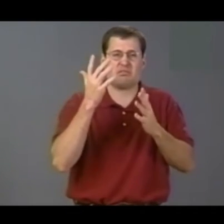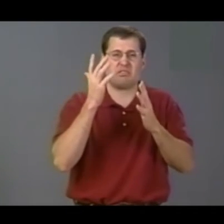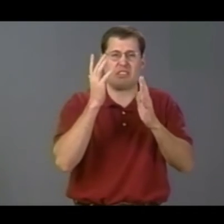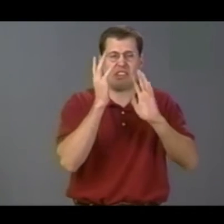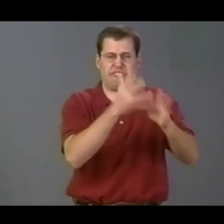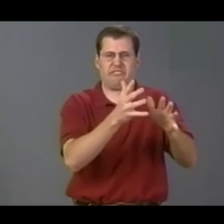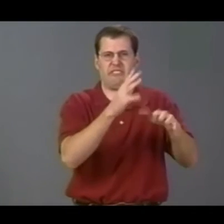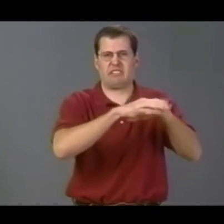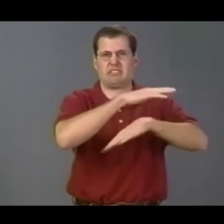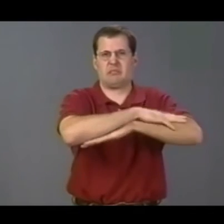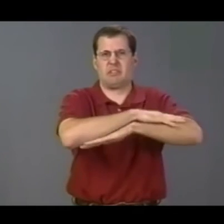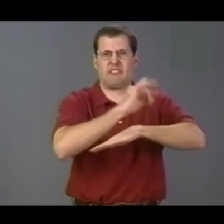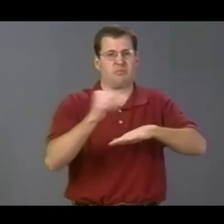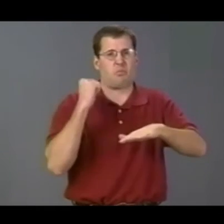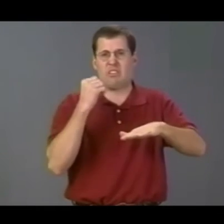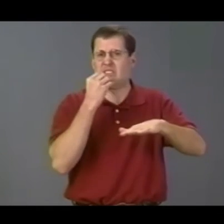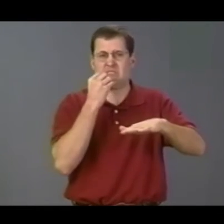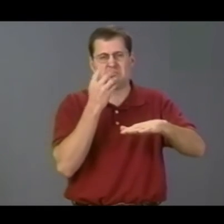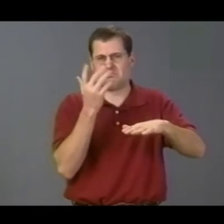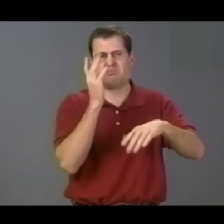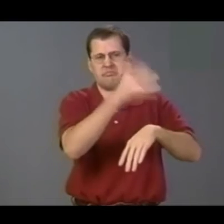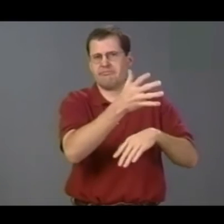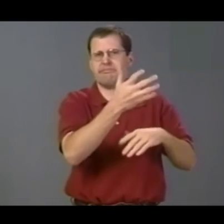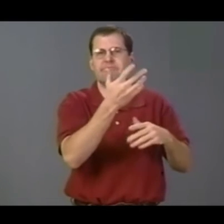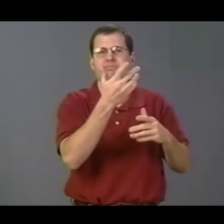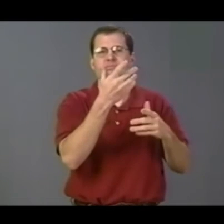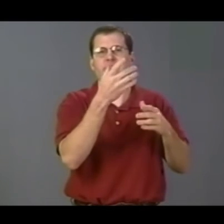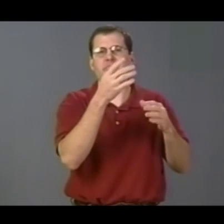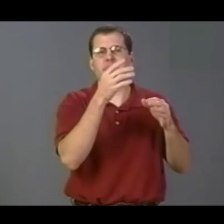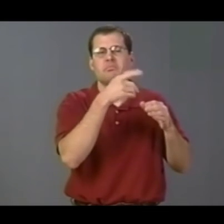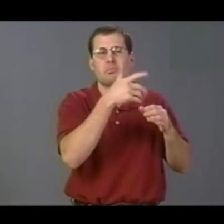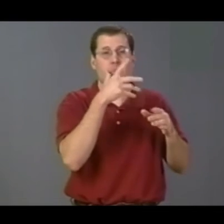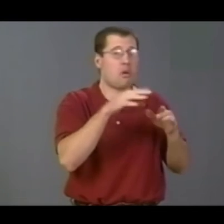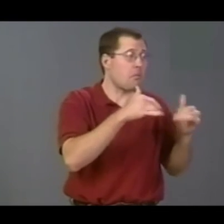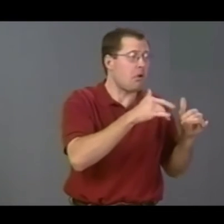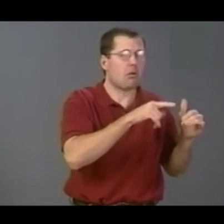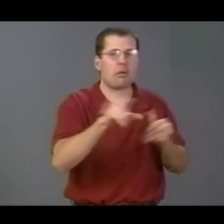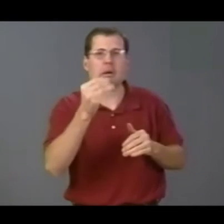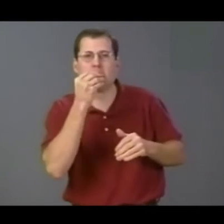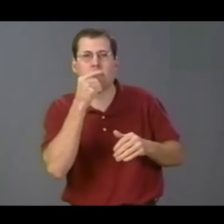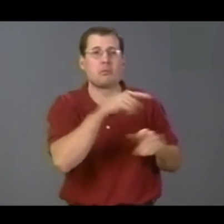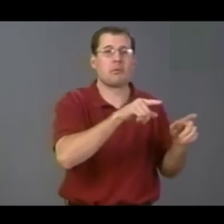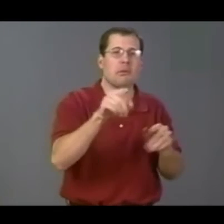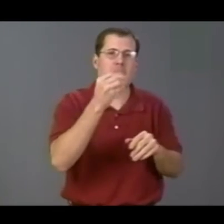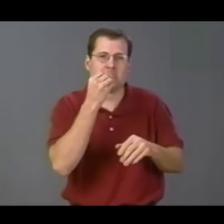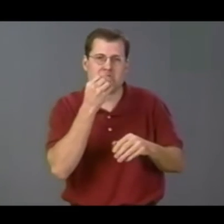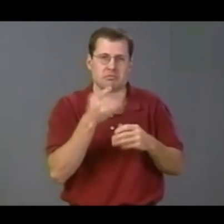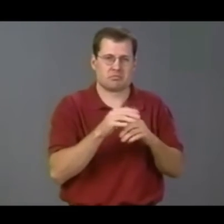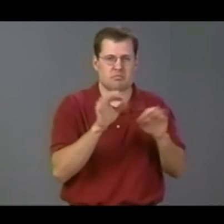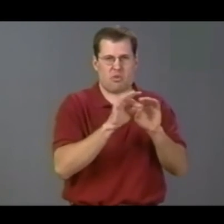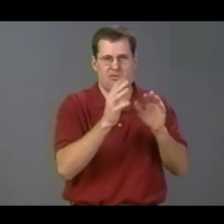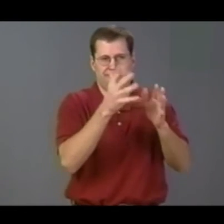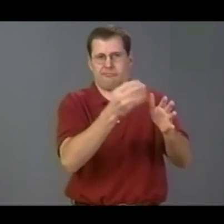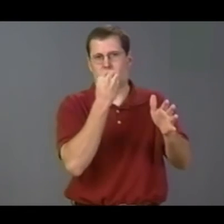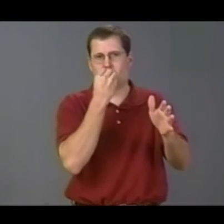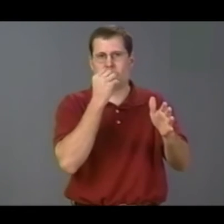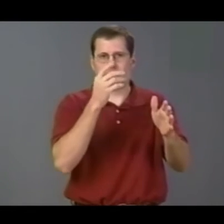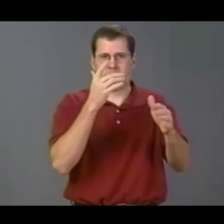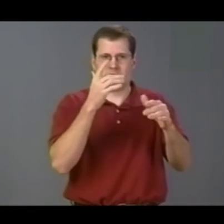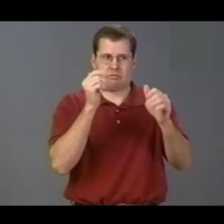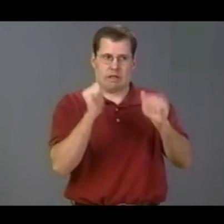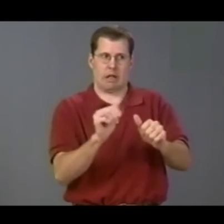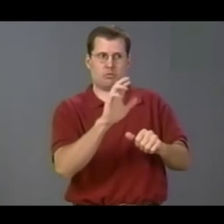And they still don't want to, they don't want to sit at the table and they want